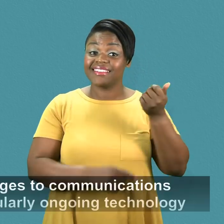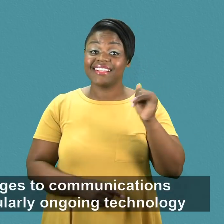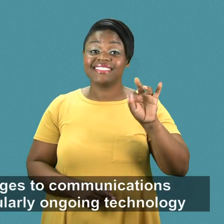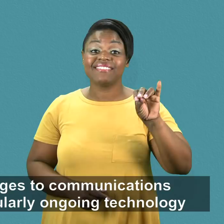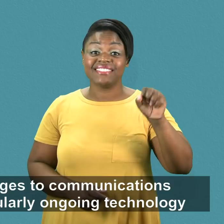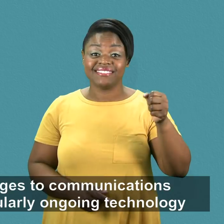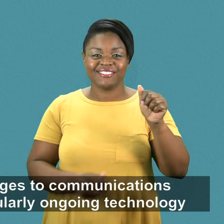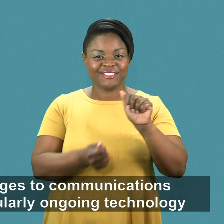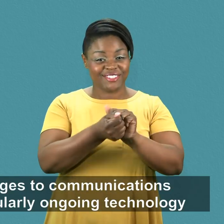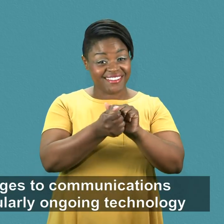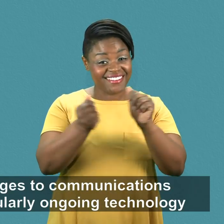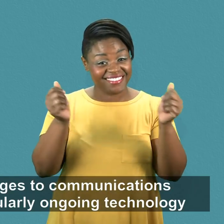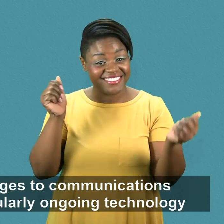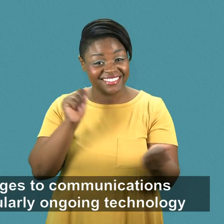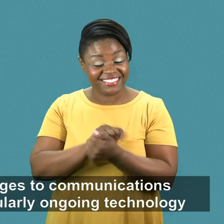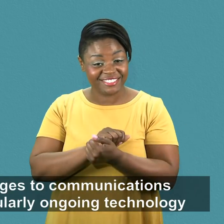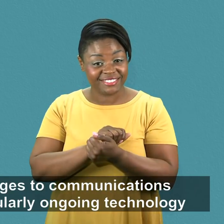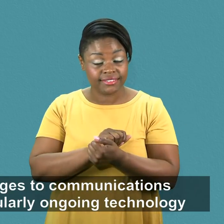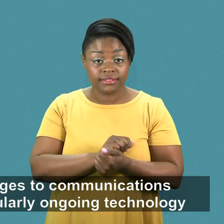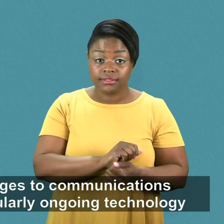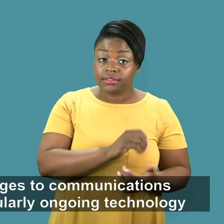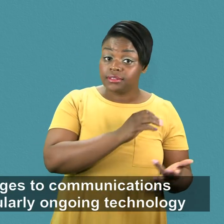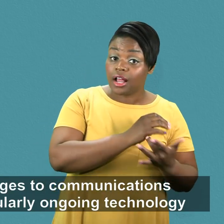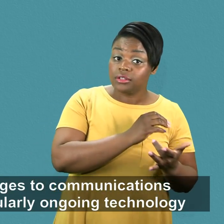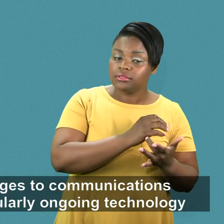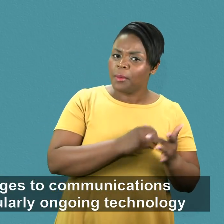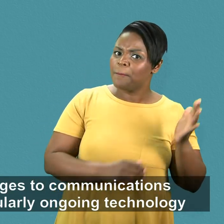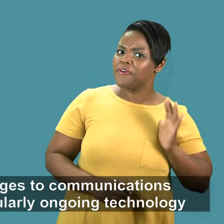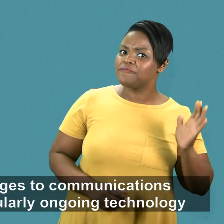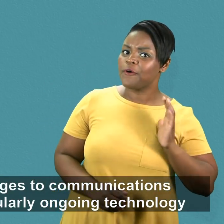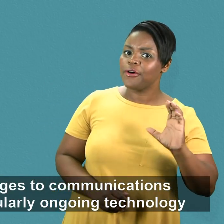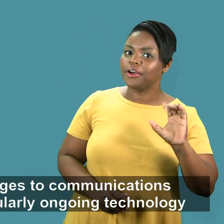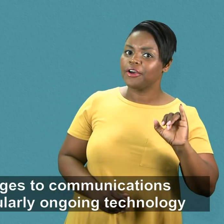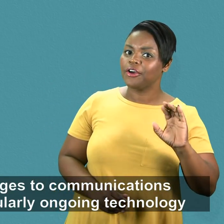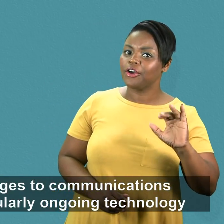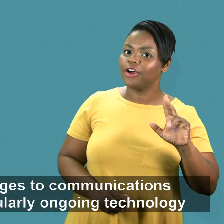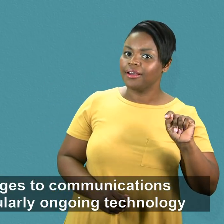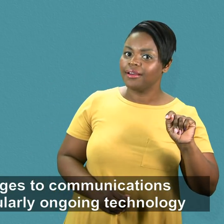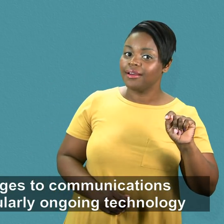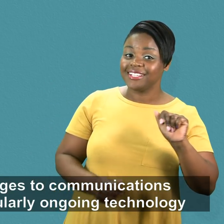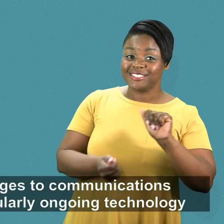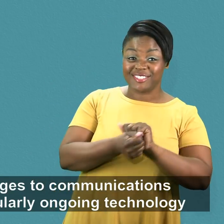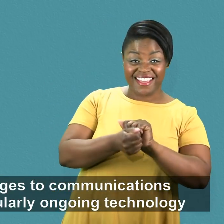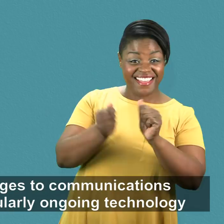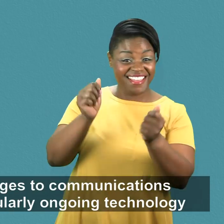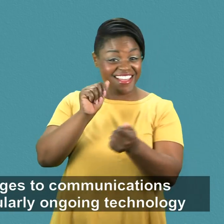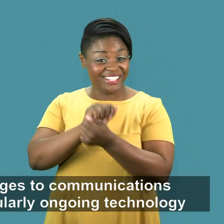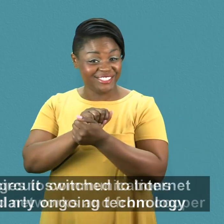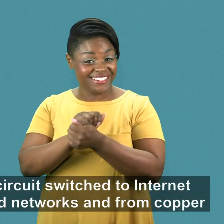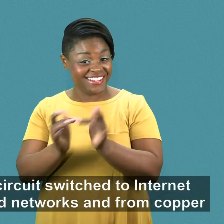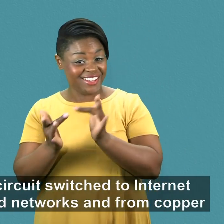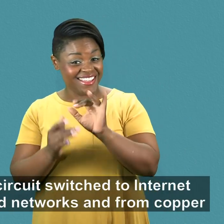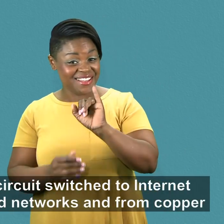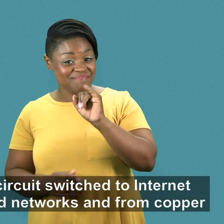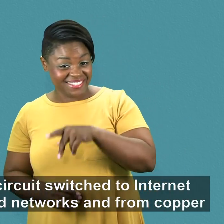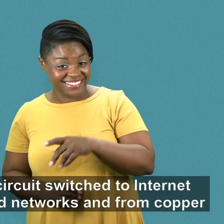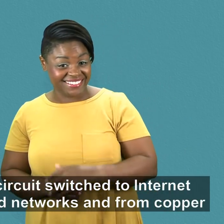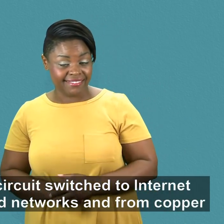However, changes to communication networks, particularly ongoing technology transitions from circuit-switched